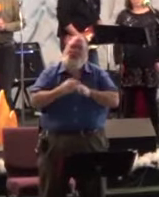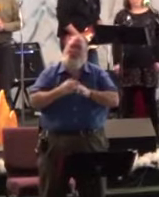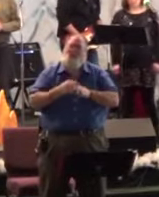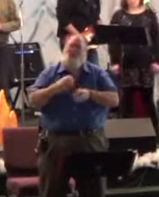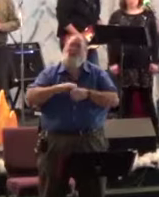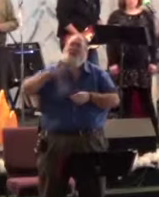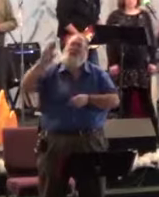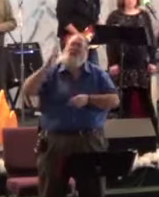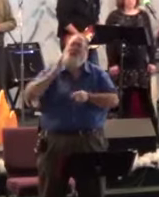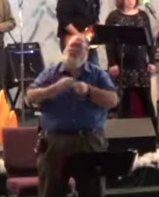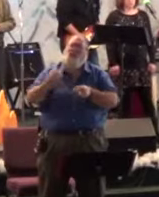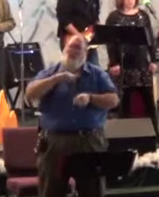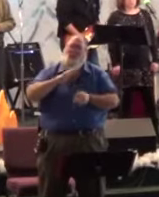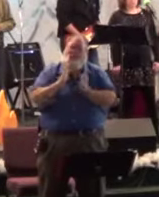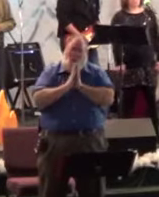name we pray.